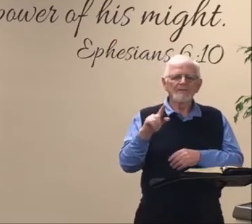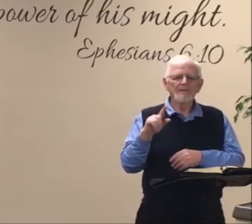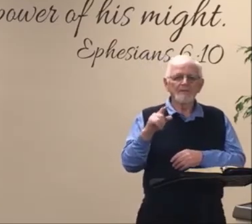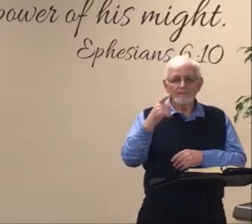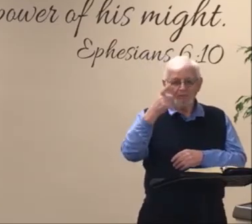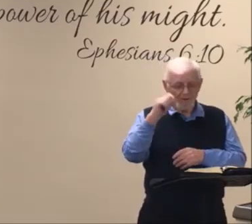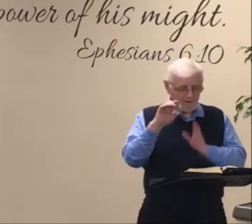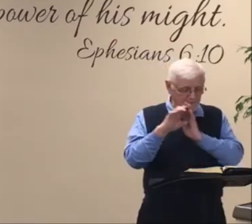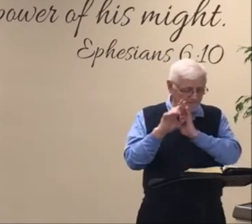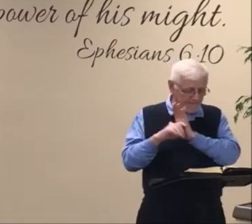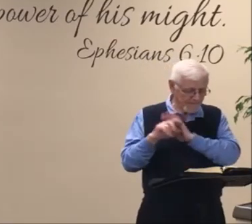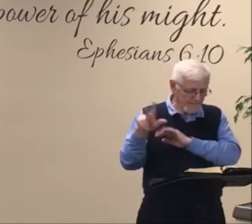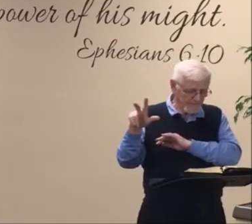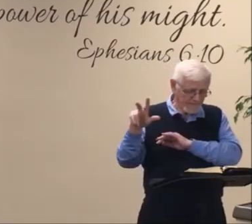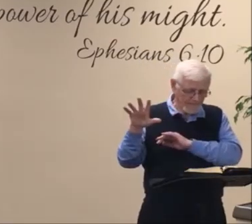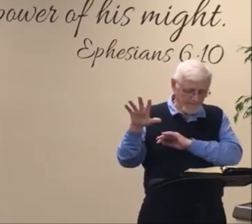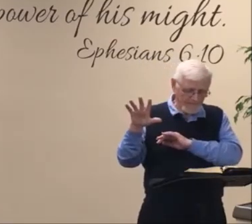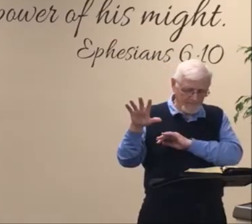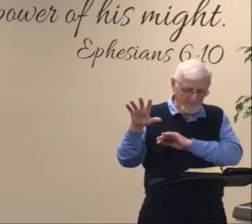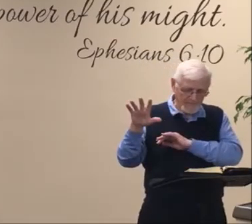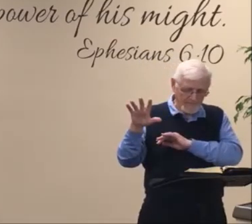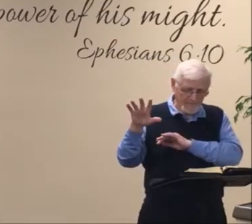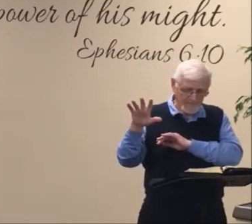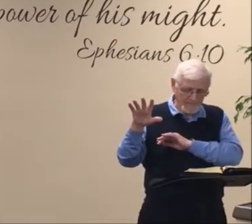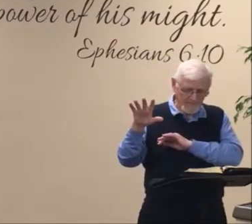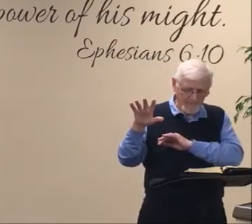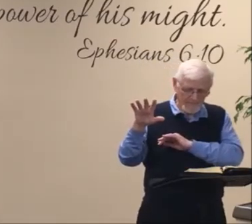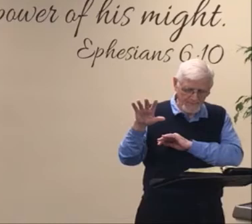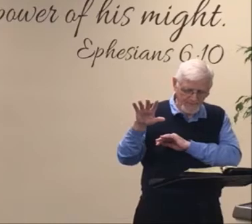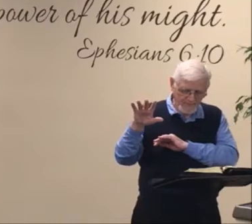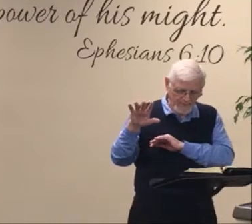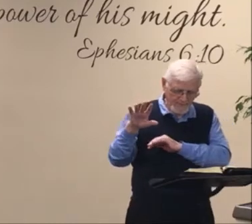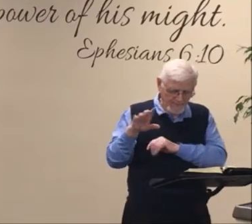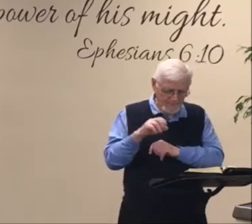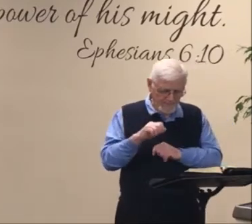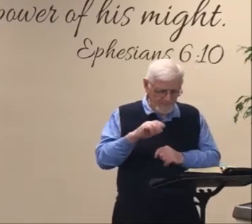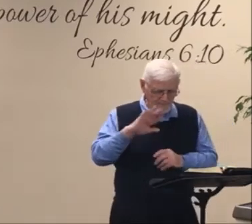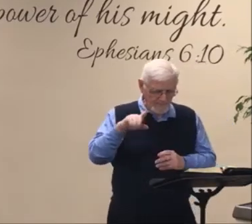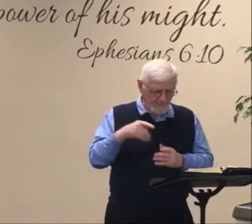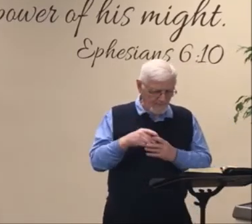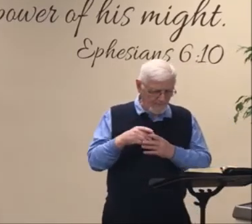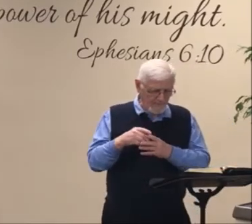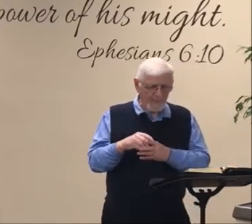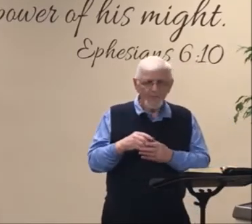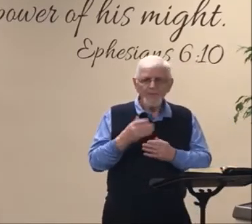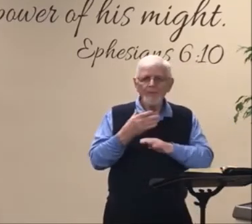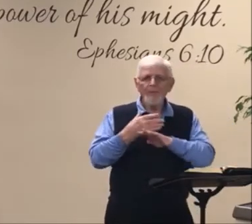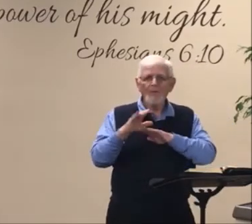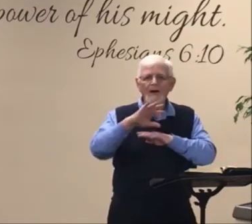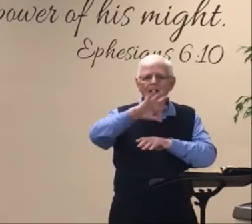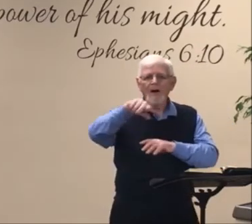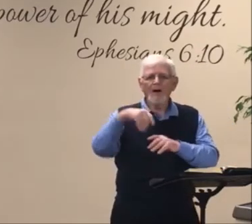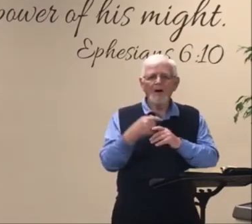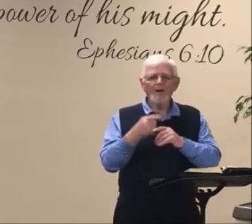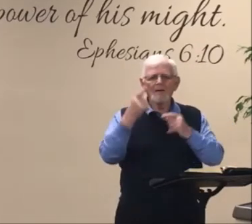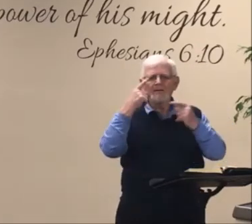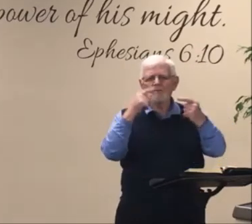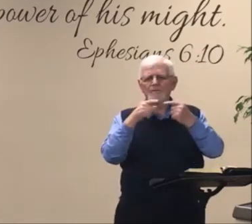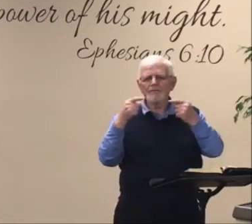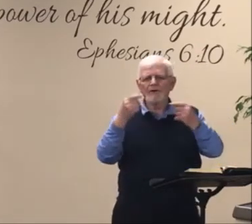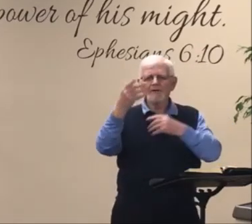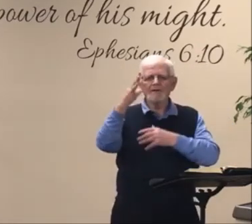Because in chapter 35, Jacob said unto his household and to all that were with him, put away the strange gods that are among